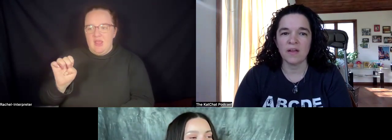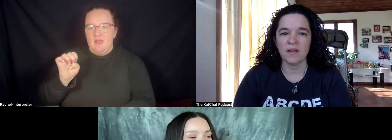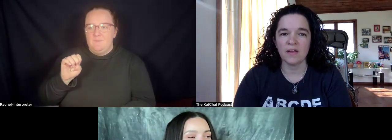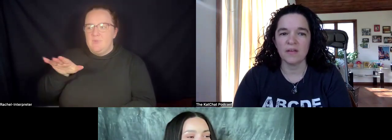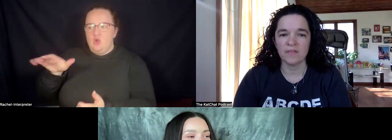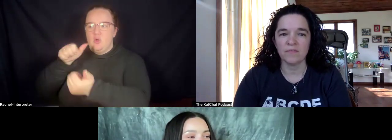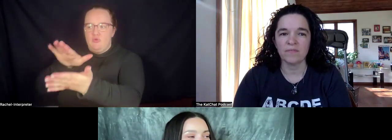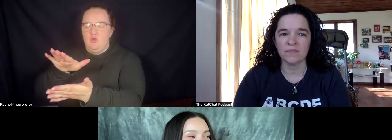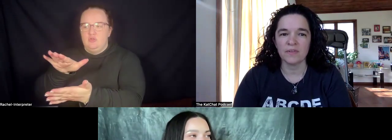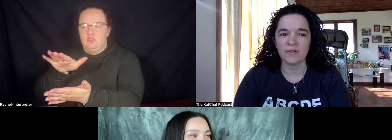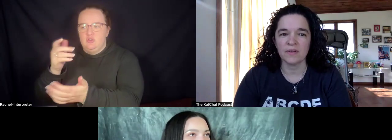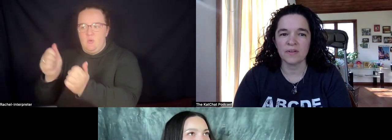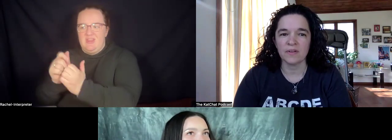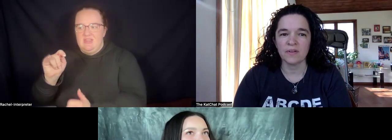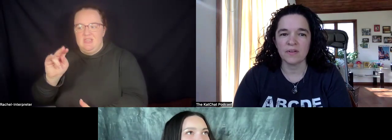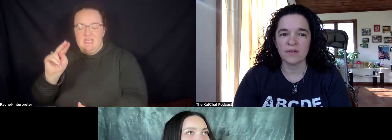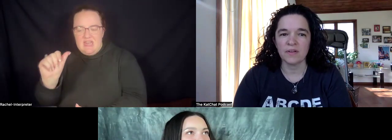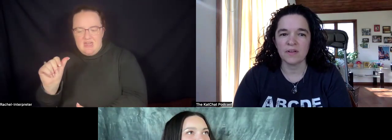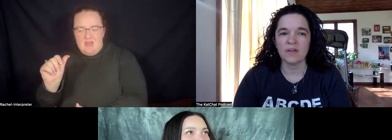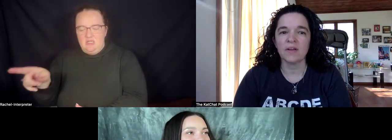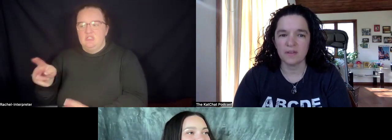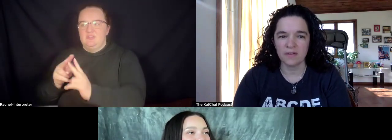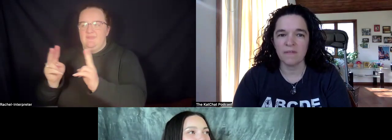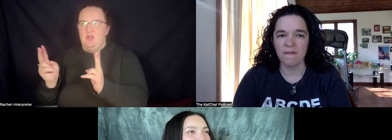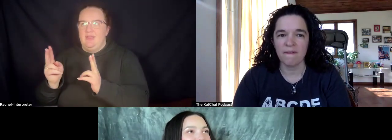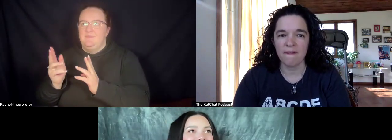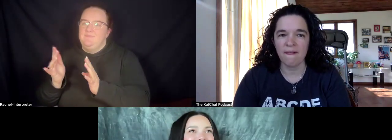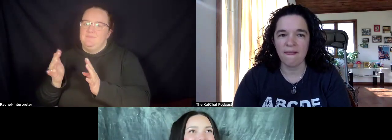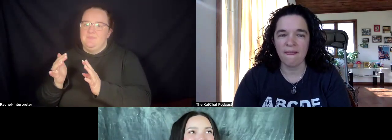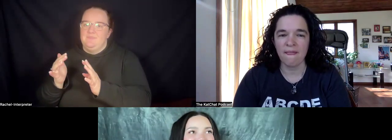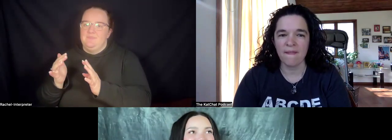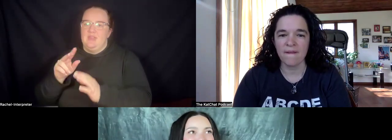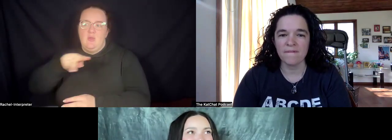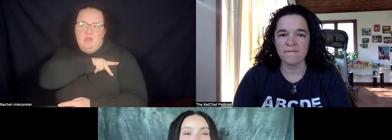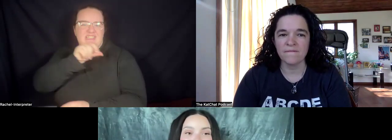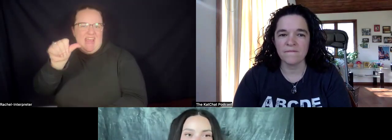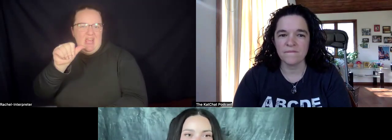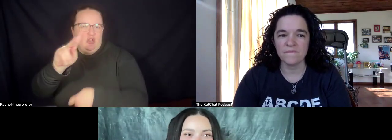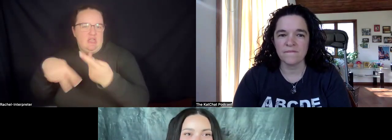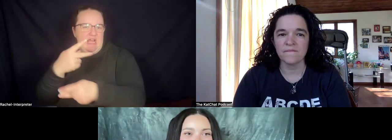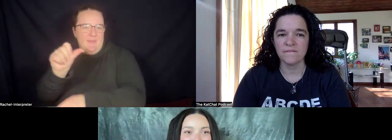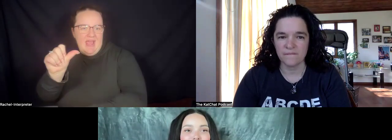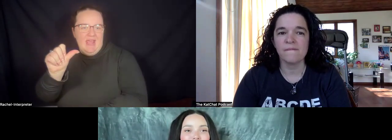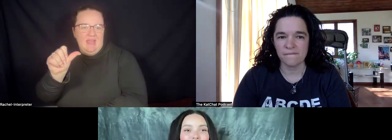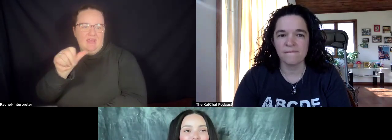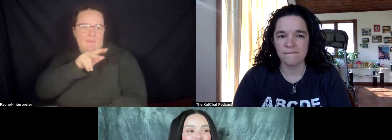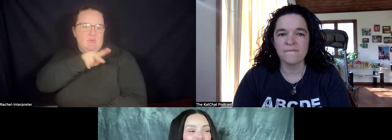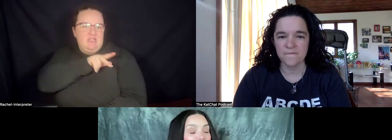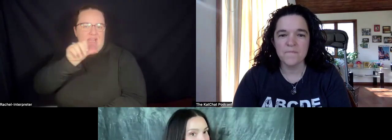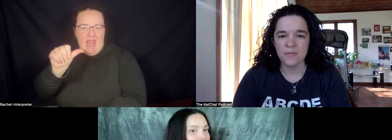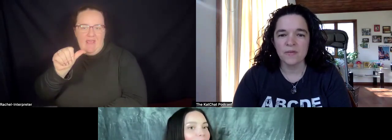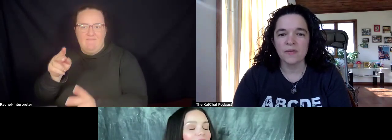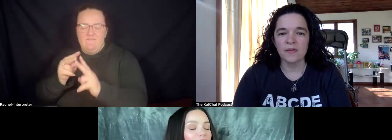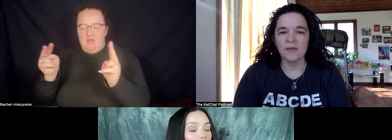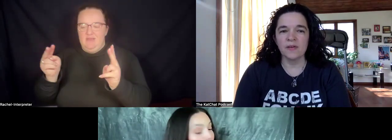to Tina was that she was very is it personality A or type A? So,